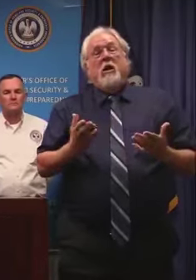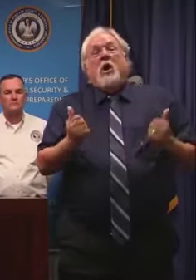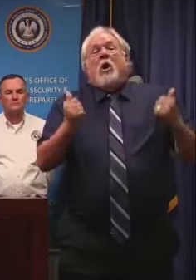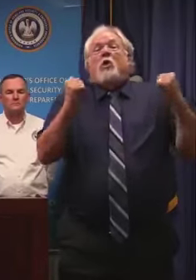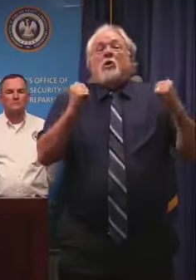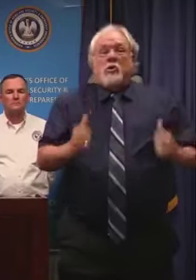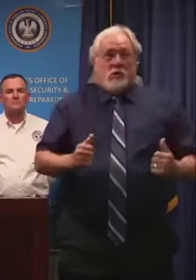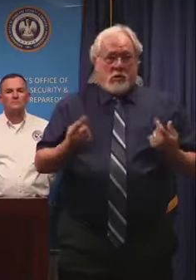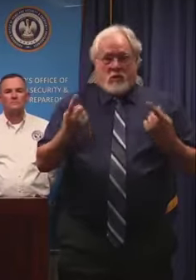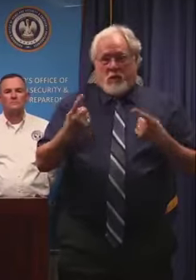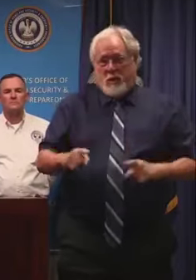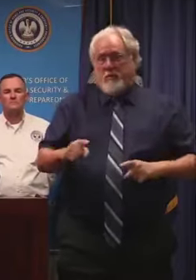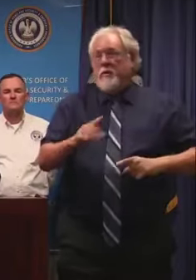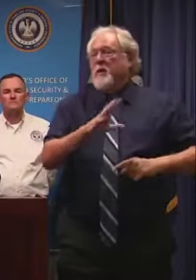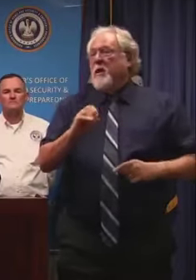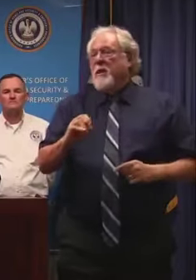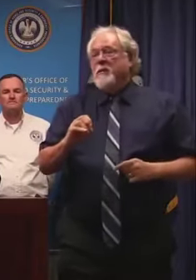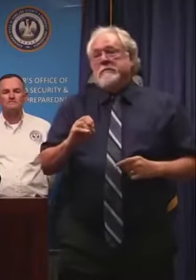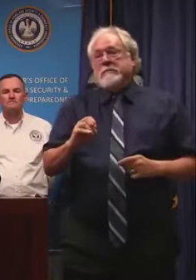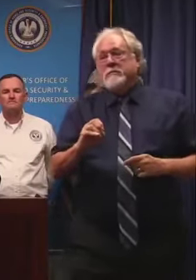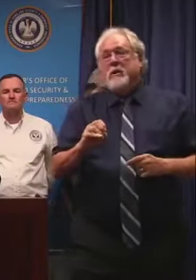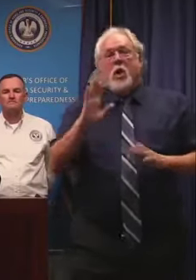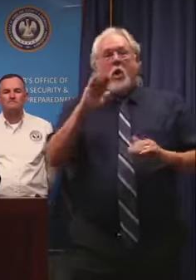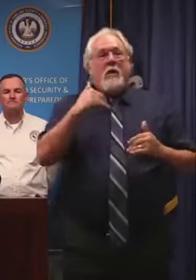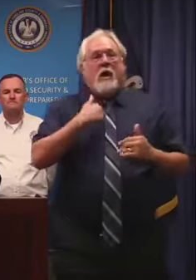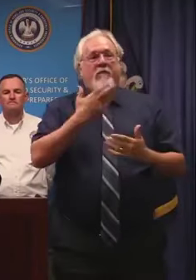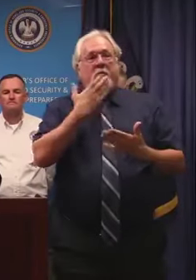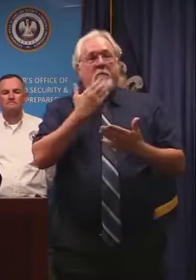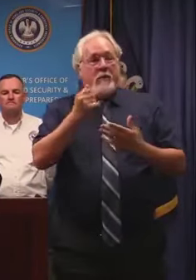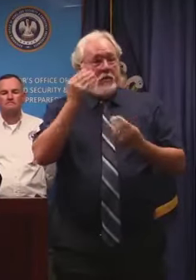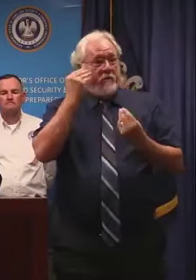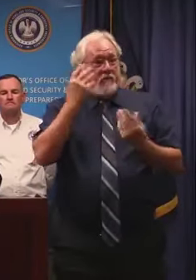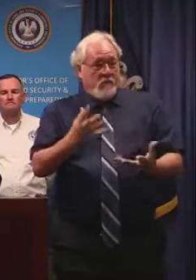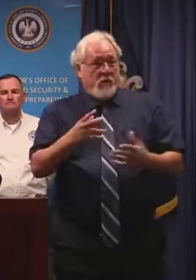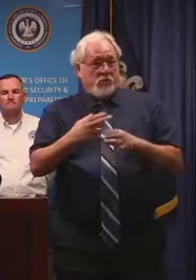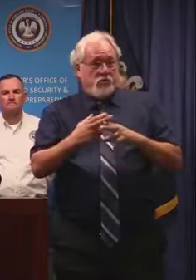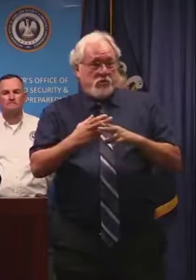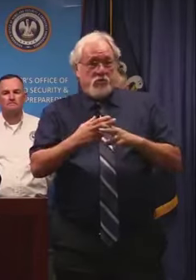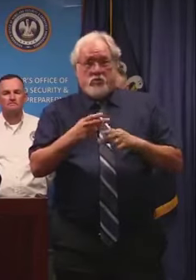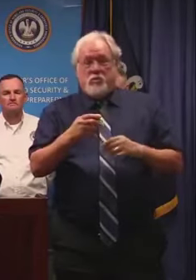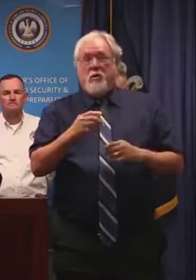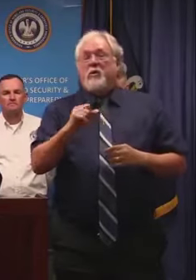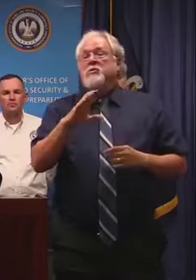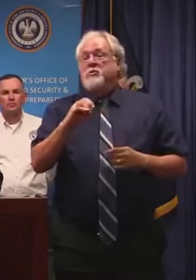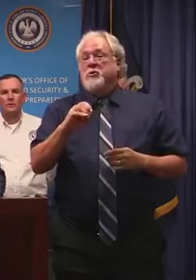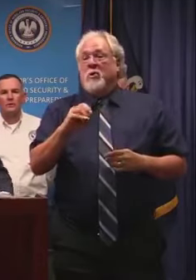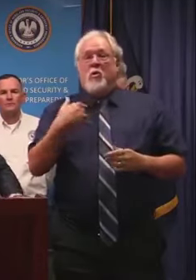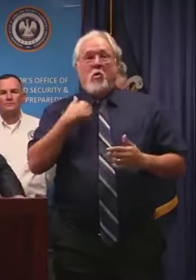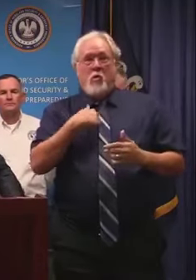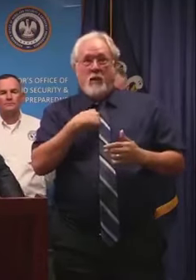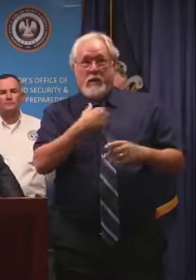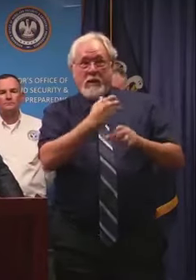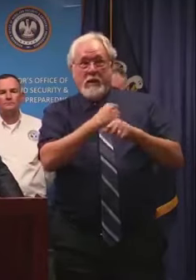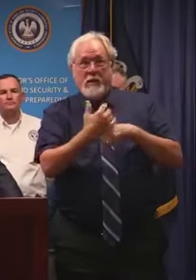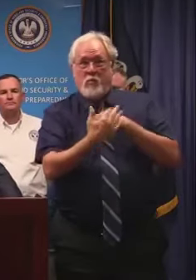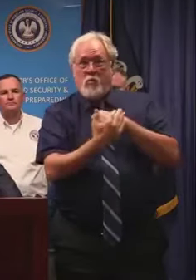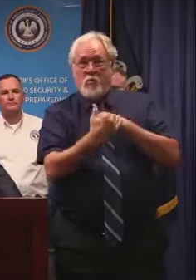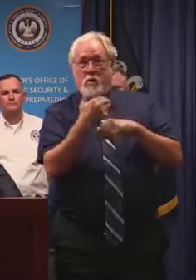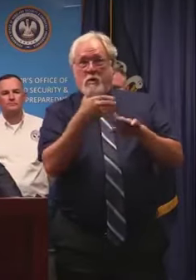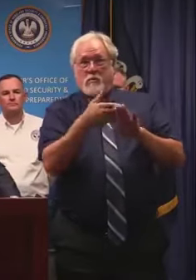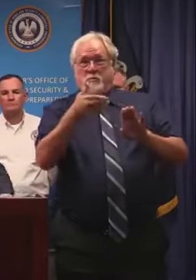a possibility, and they hope to have a better readout on that over time so that we would get plenty of advance